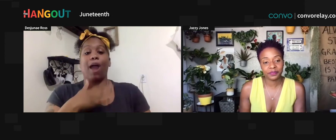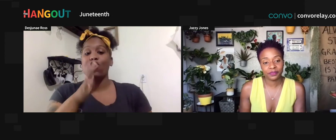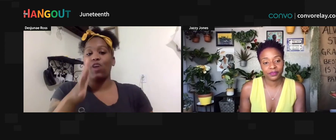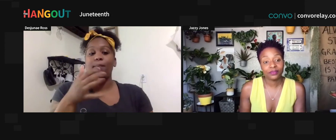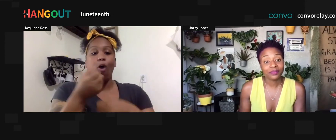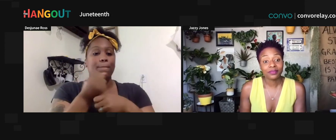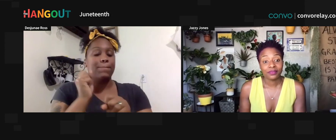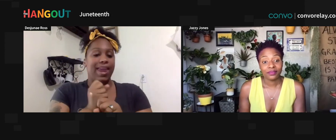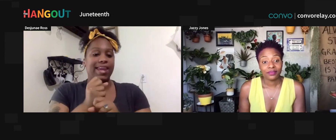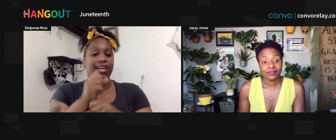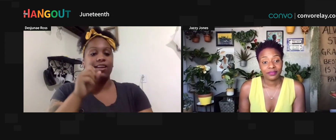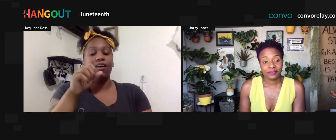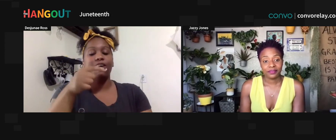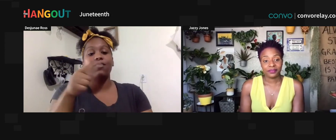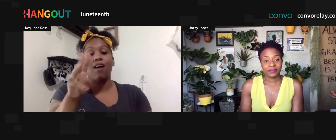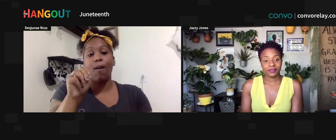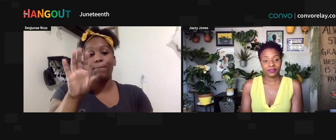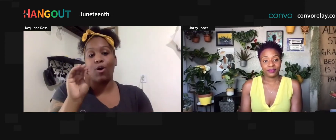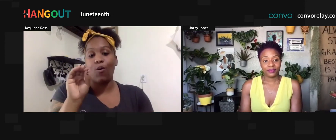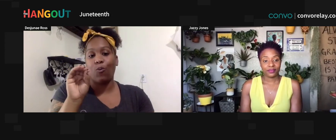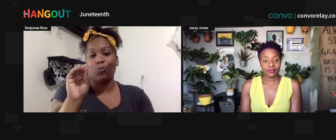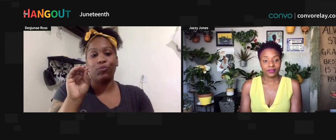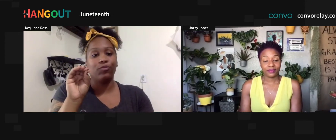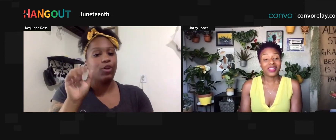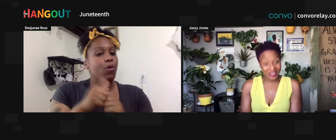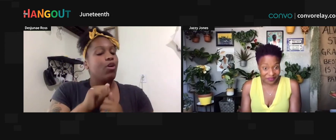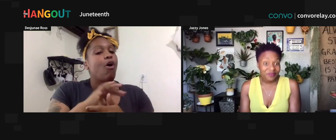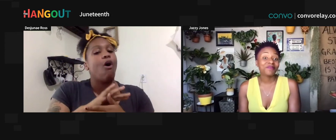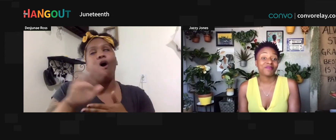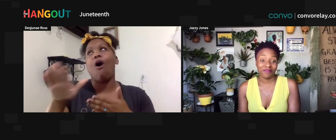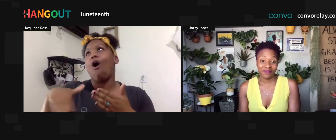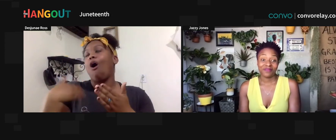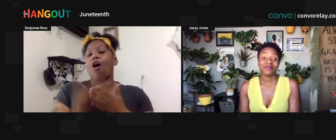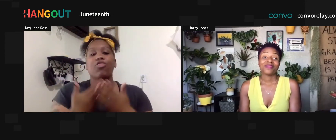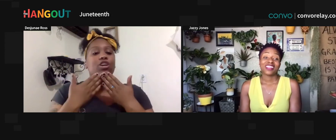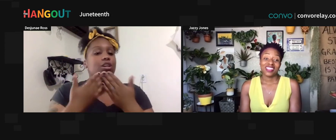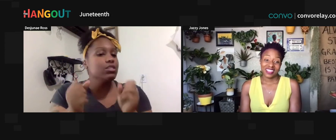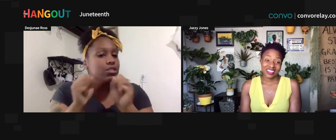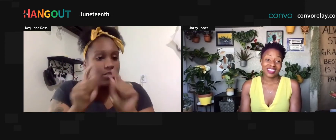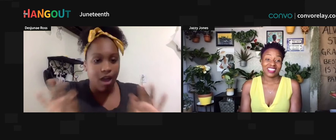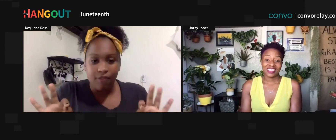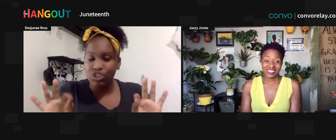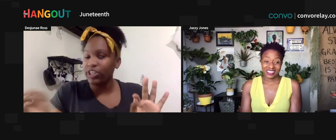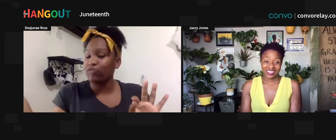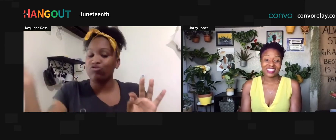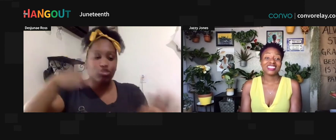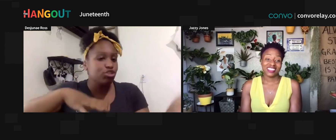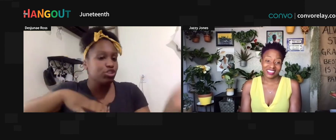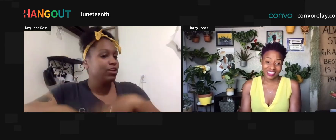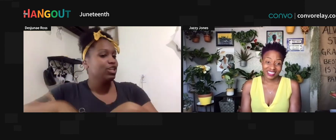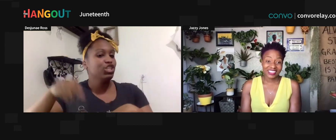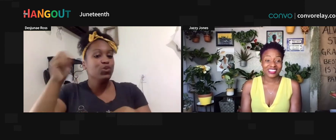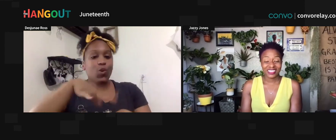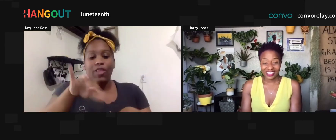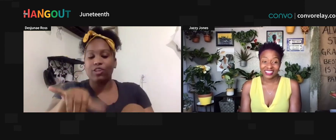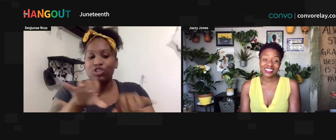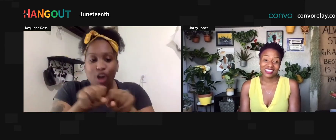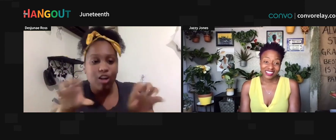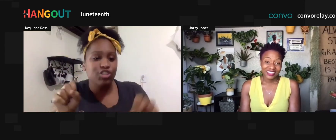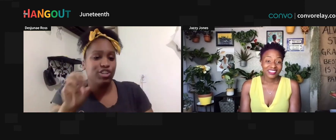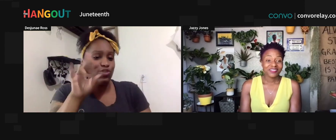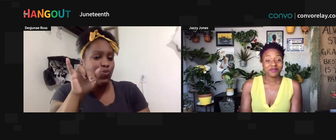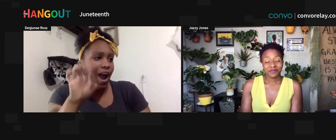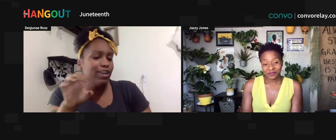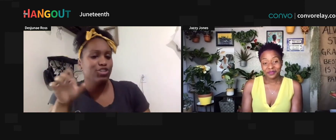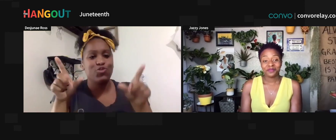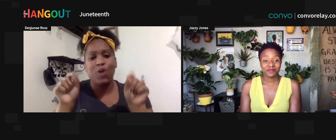was in Louisiana last year, I remember they had gumbo. Ooh, I mean, she was just